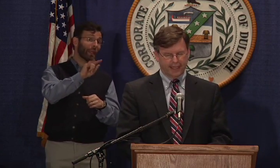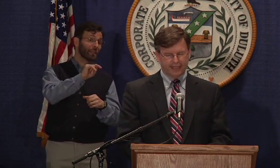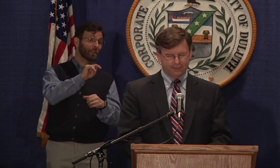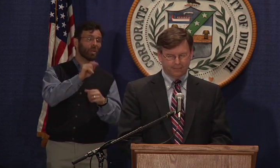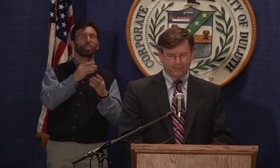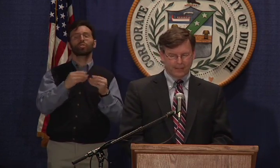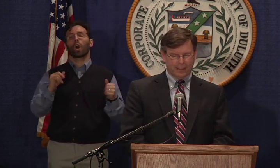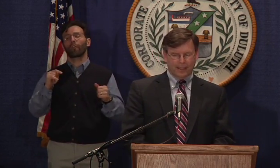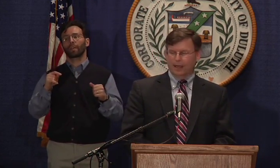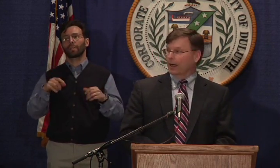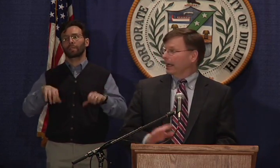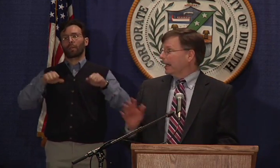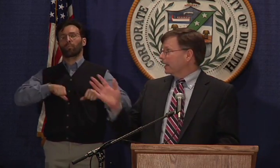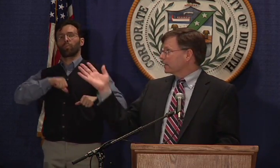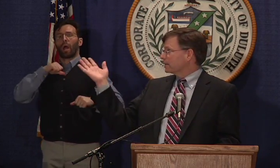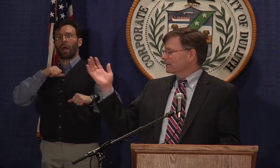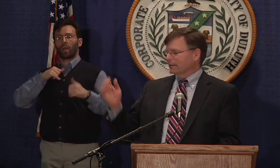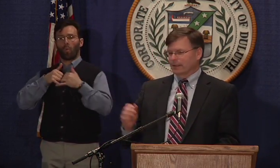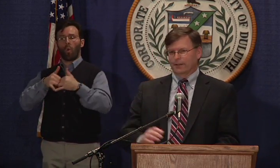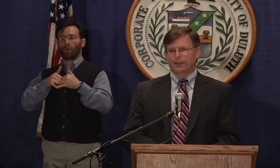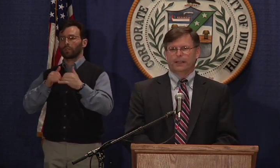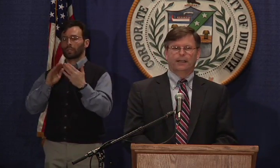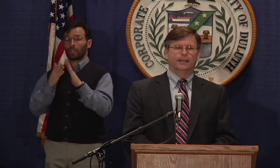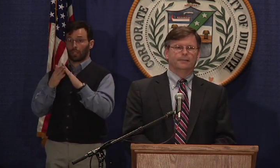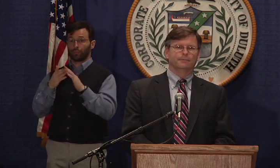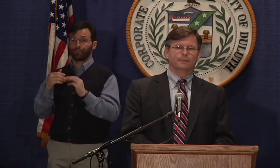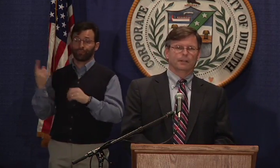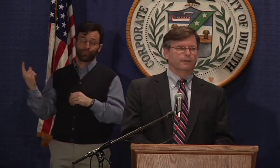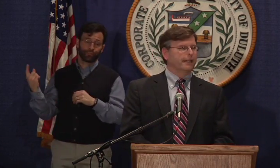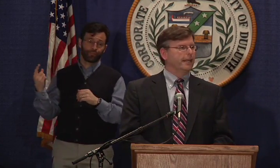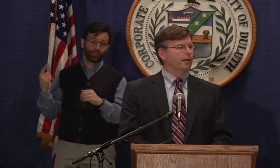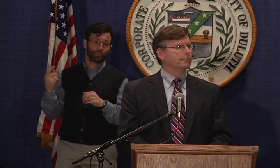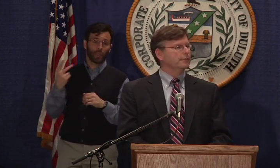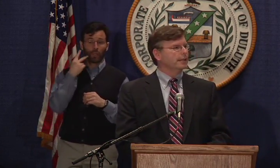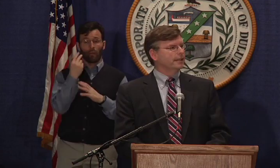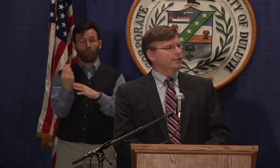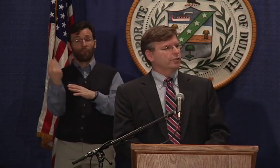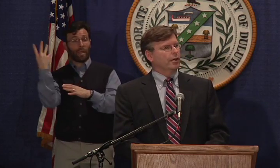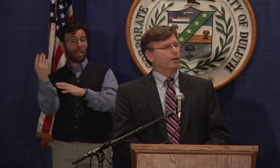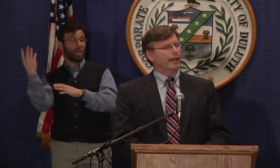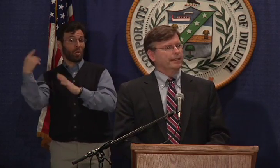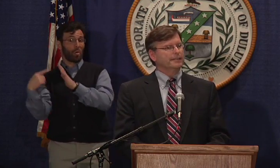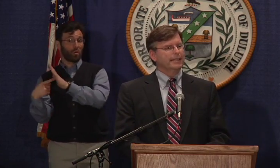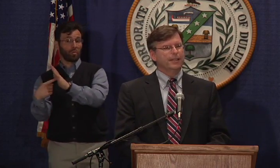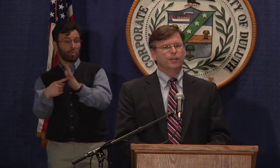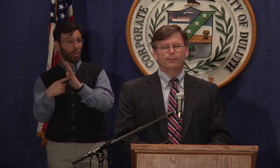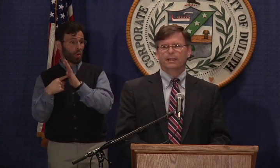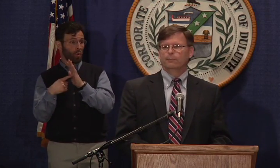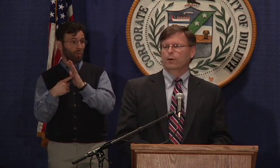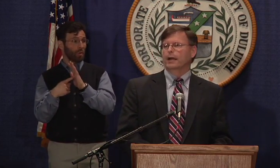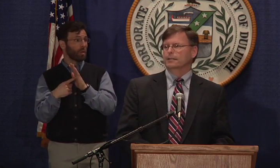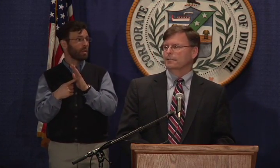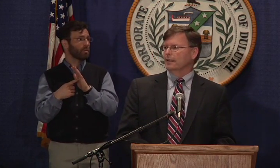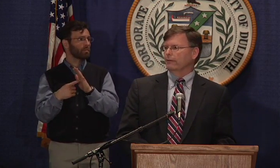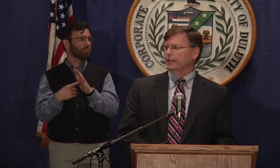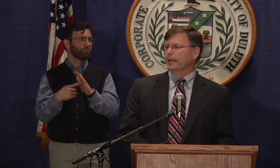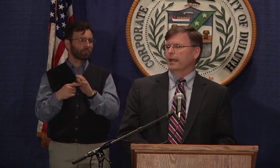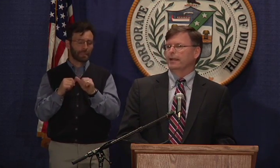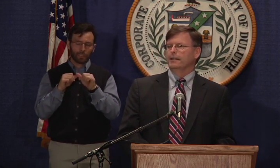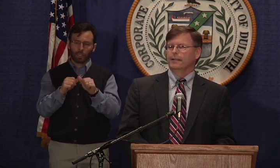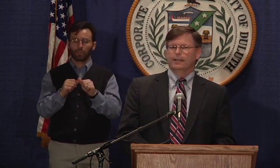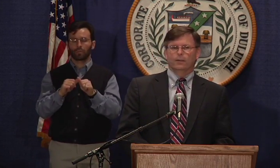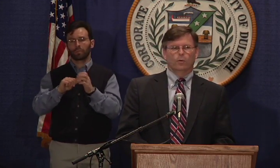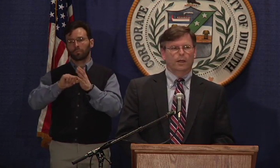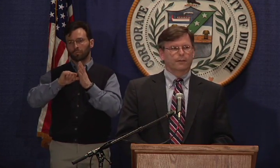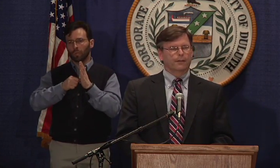for the city. As the little video showed, I continue to be impressed every